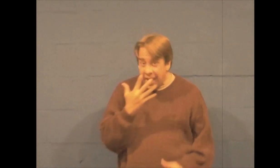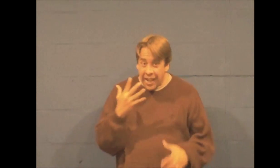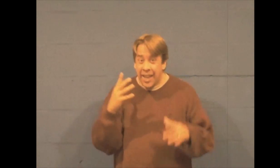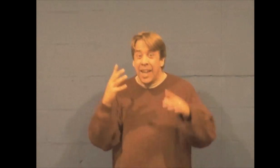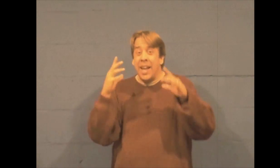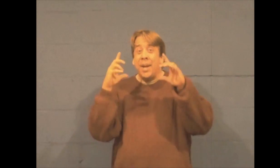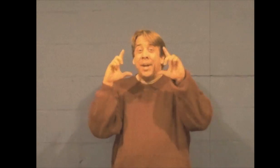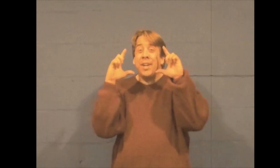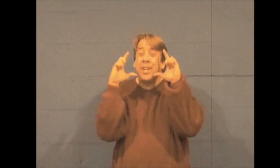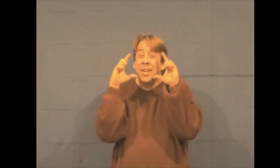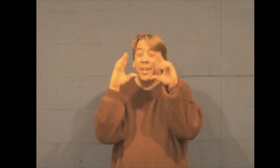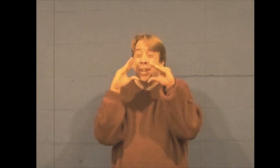And then that's what I noticed.